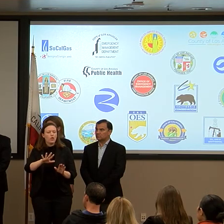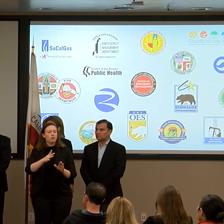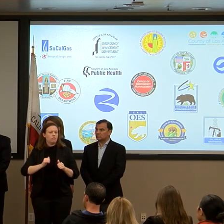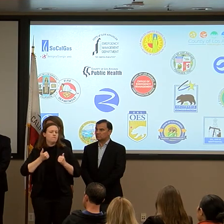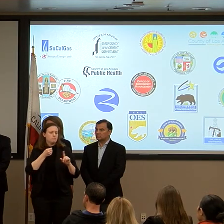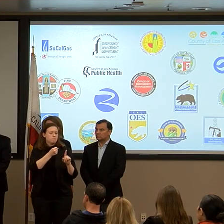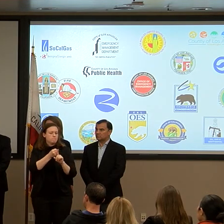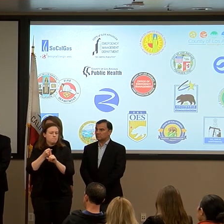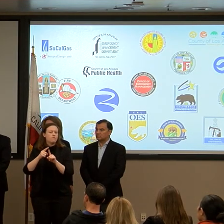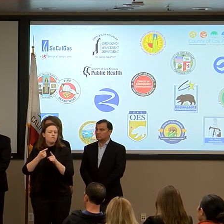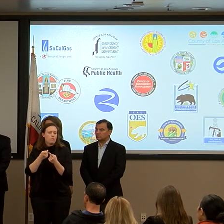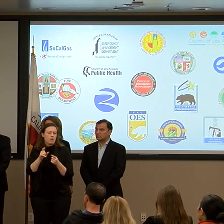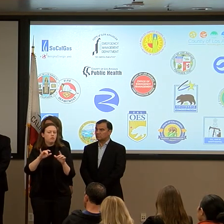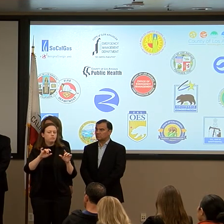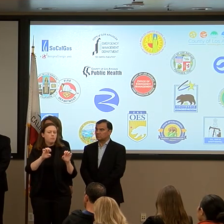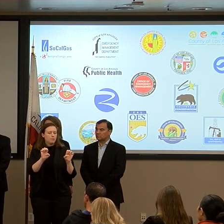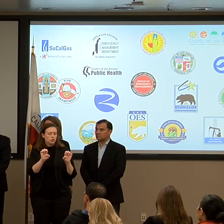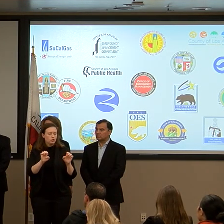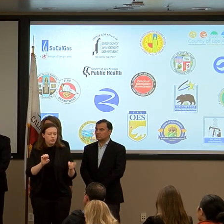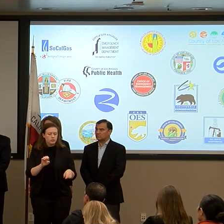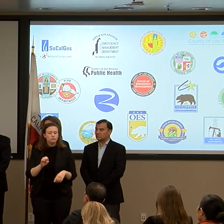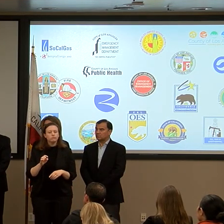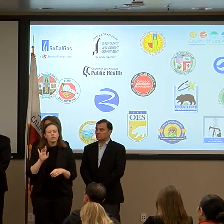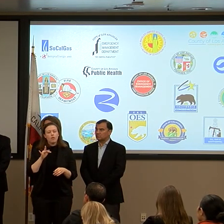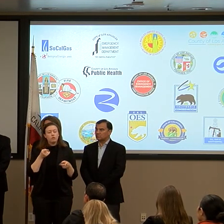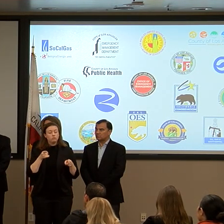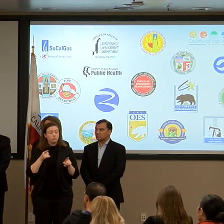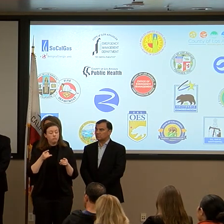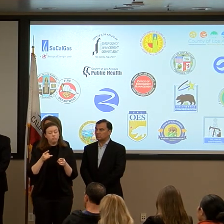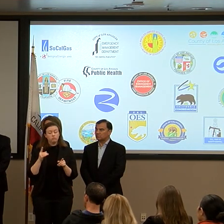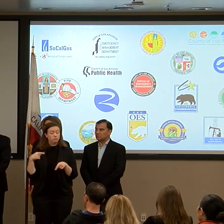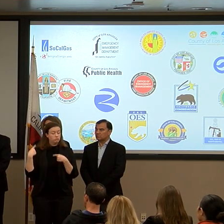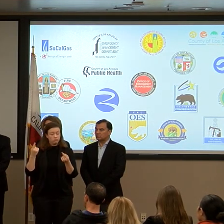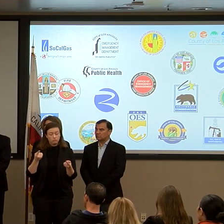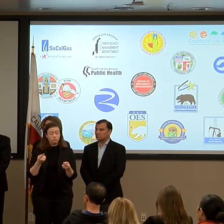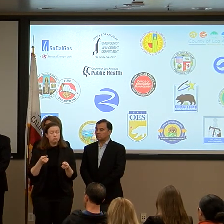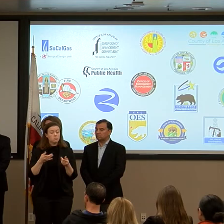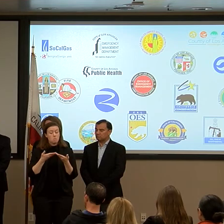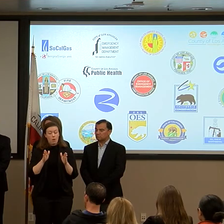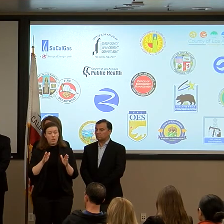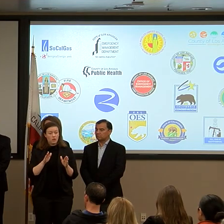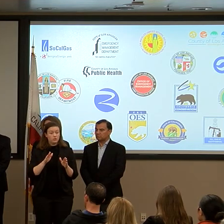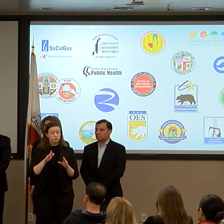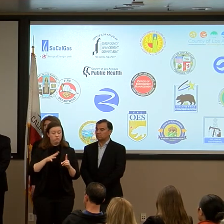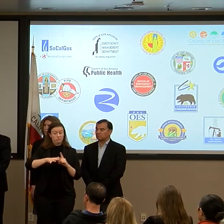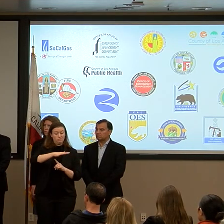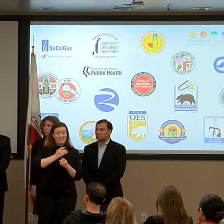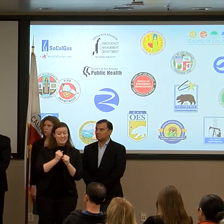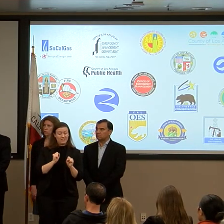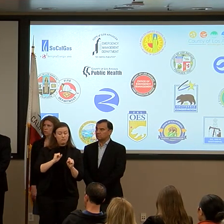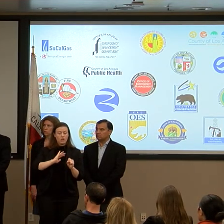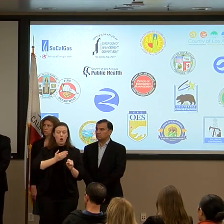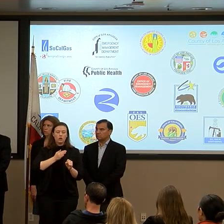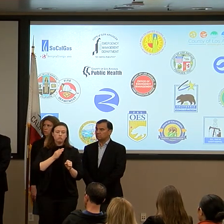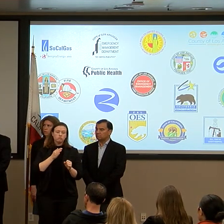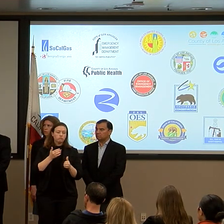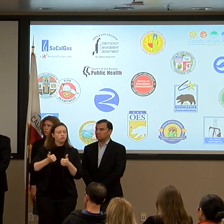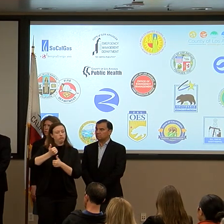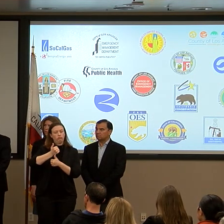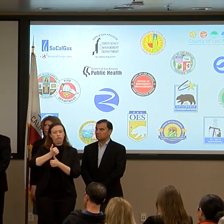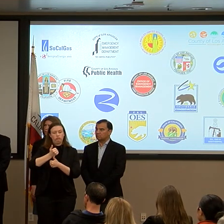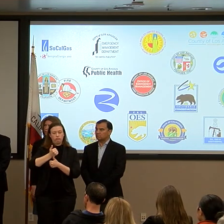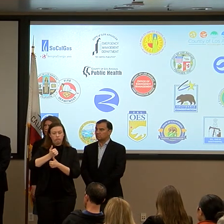emergency. Throughout this incident, public and environmental safety have been our top priority. We have had